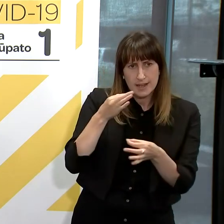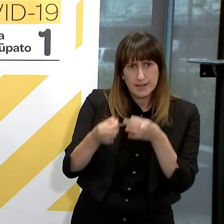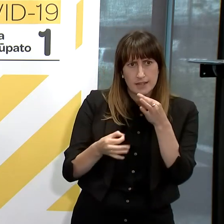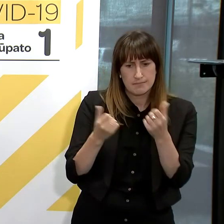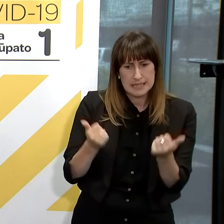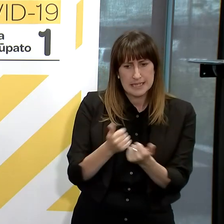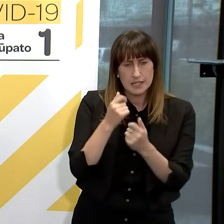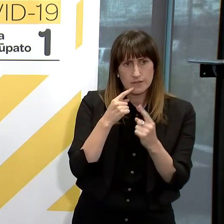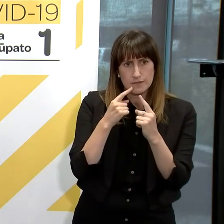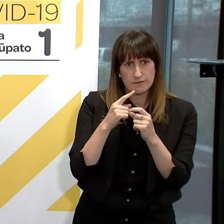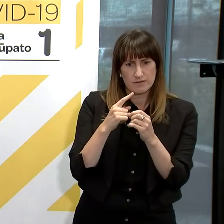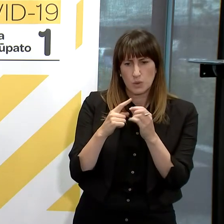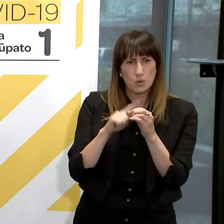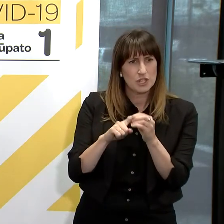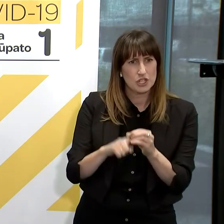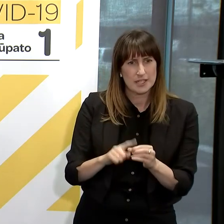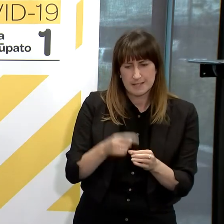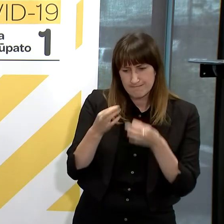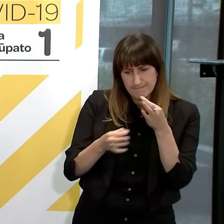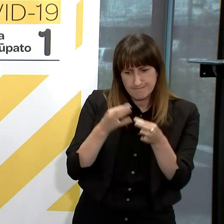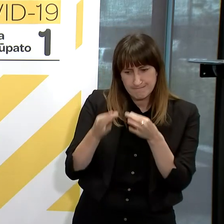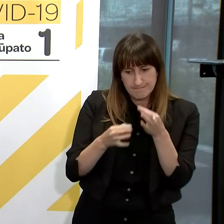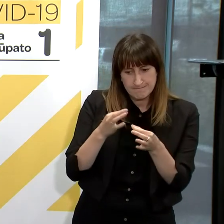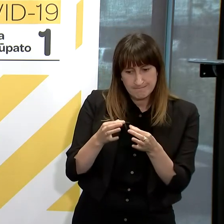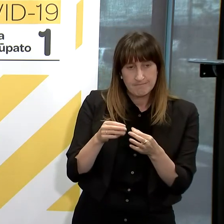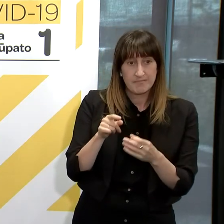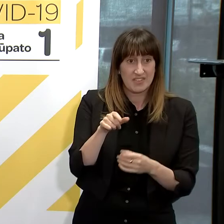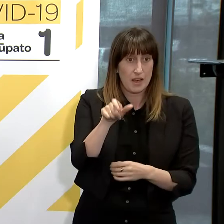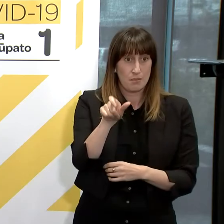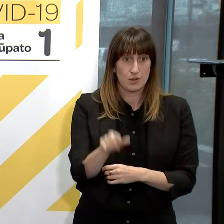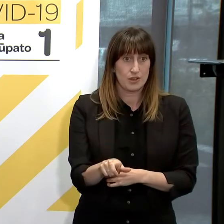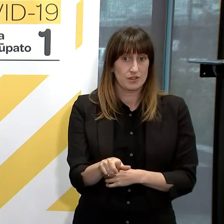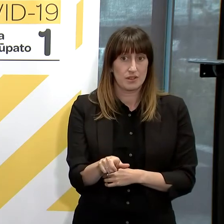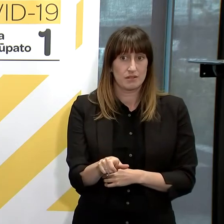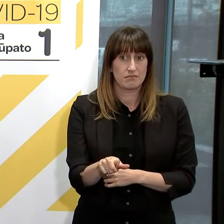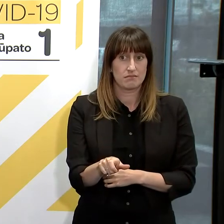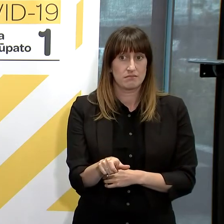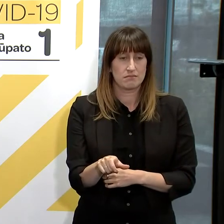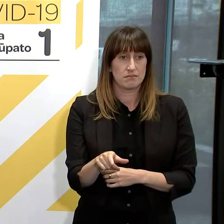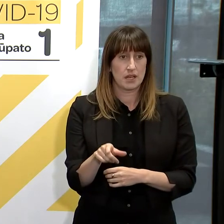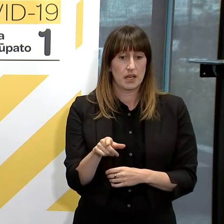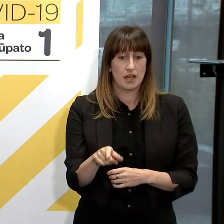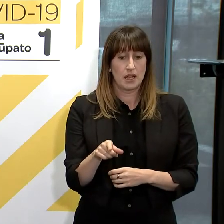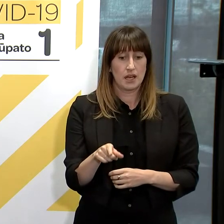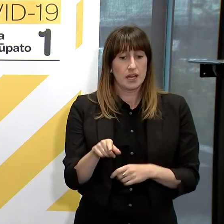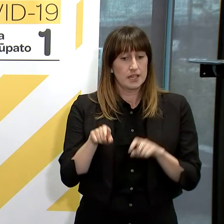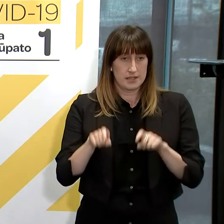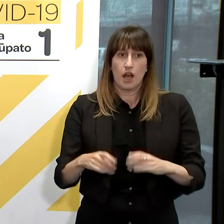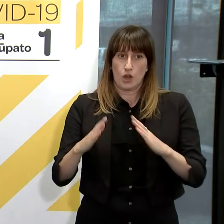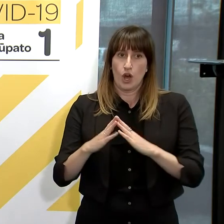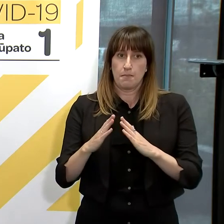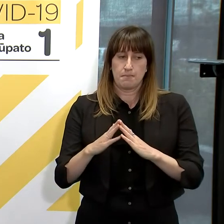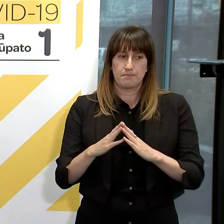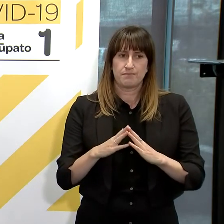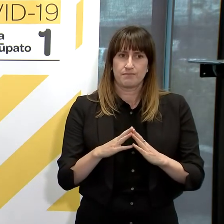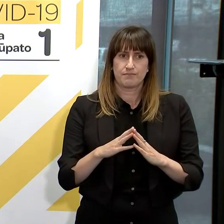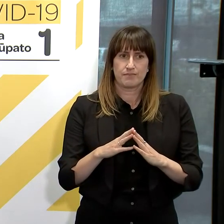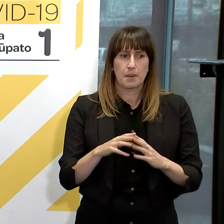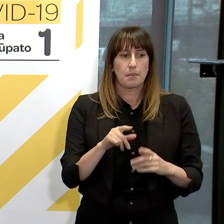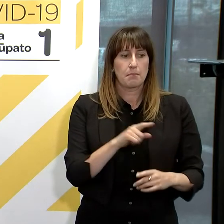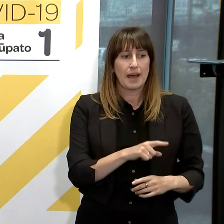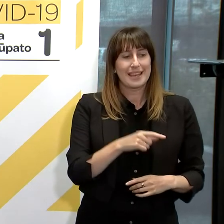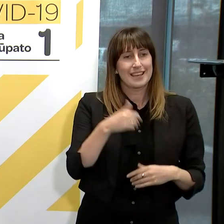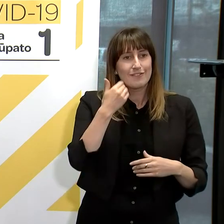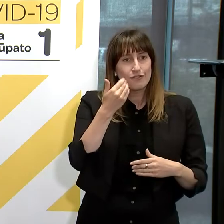individual. The individual, like all people who are discharged from the Pullman facilities, receive a daily